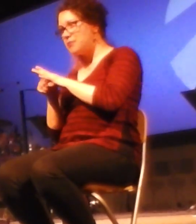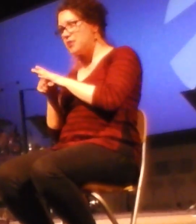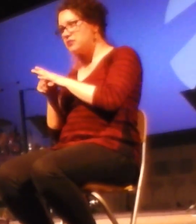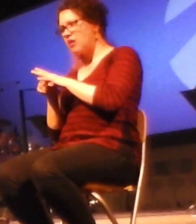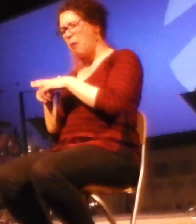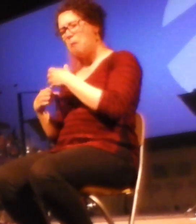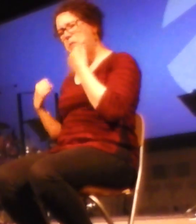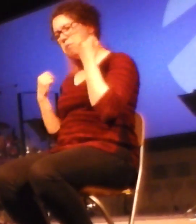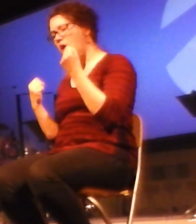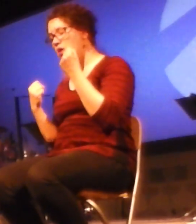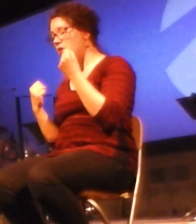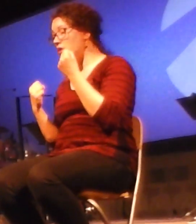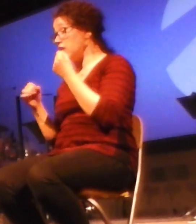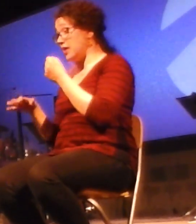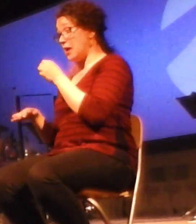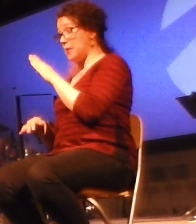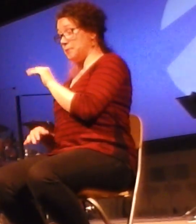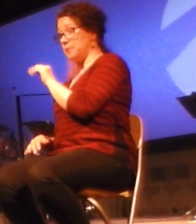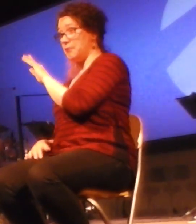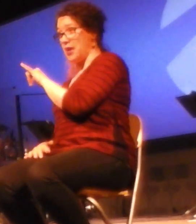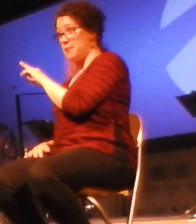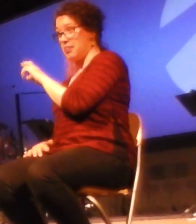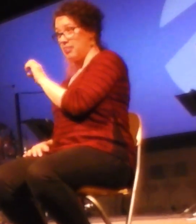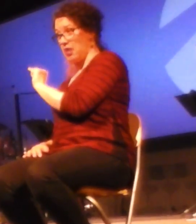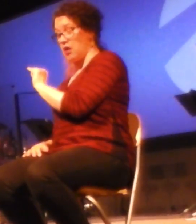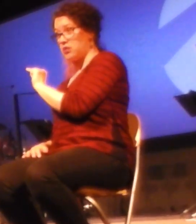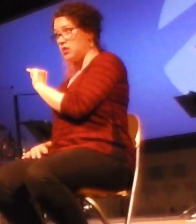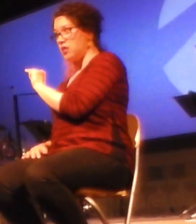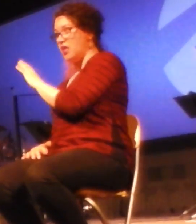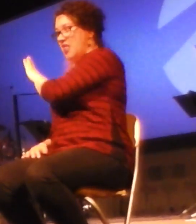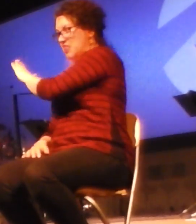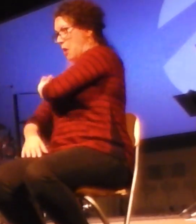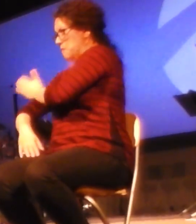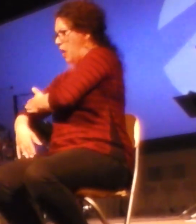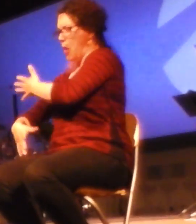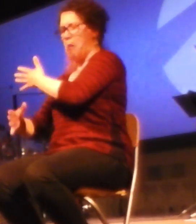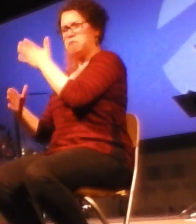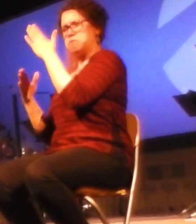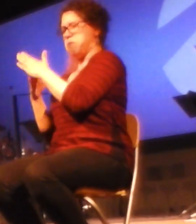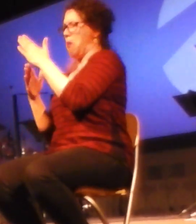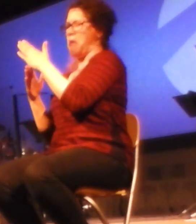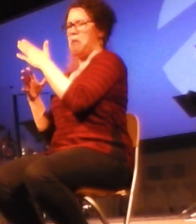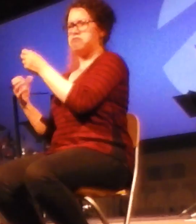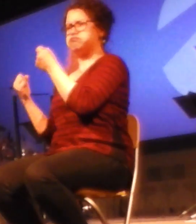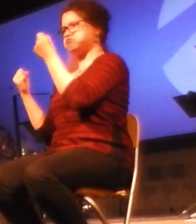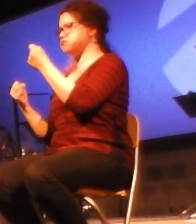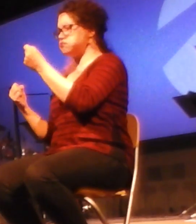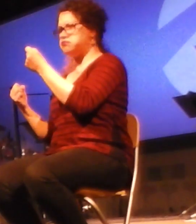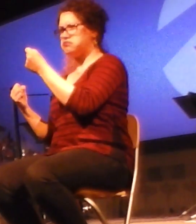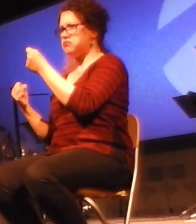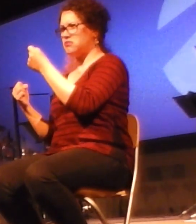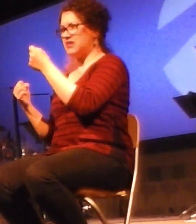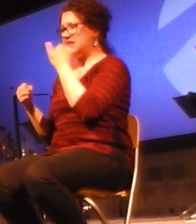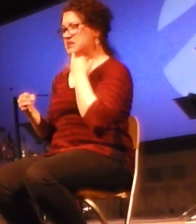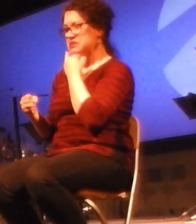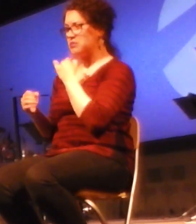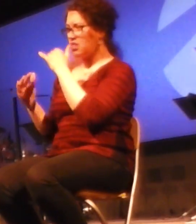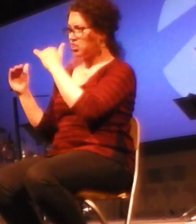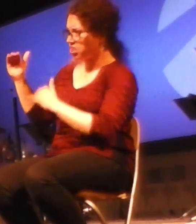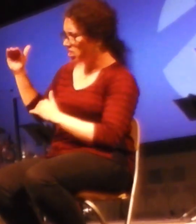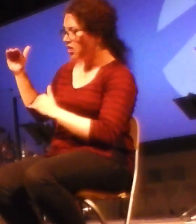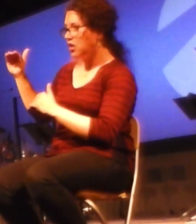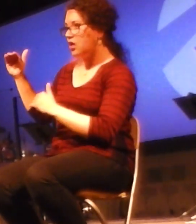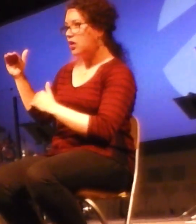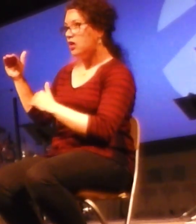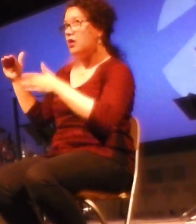that Babylon has over the Israelites is massive. It's enormous. They have so much power over the Israelites. And then God offers this